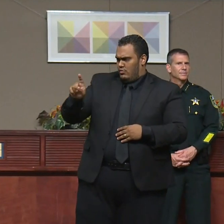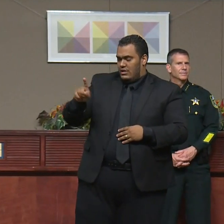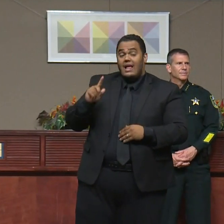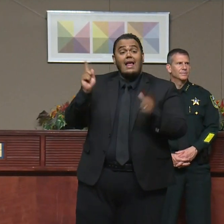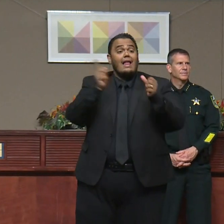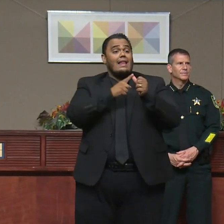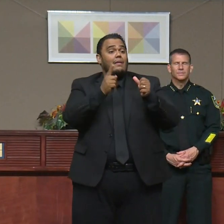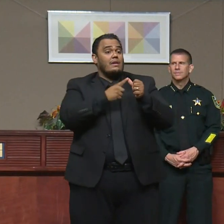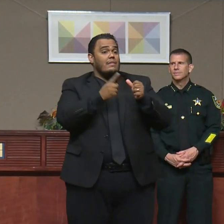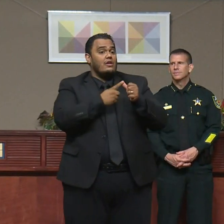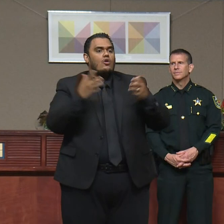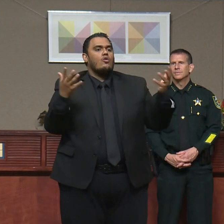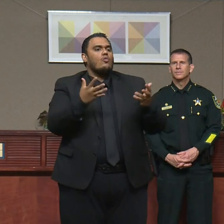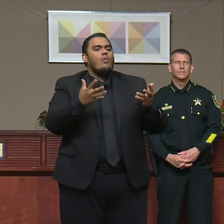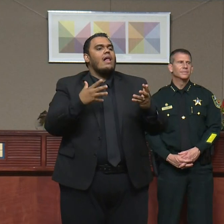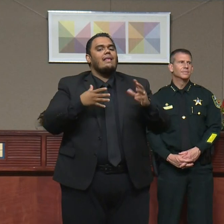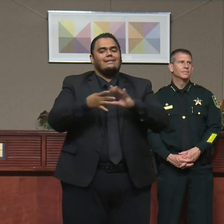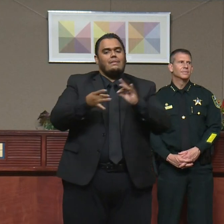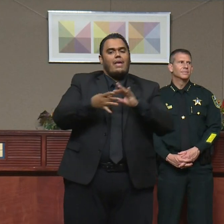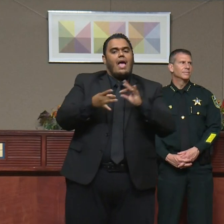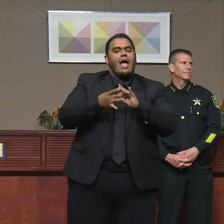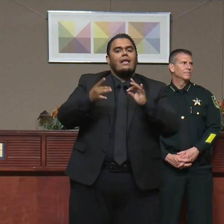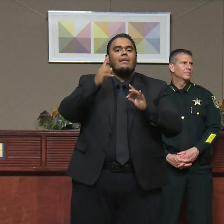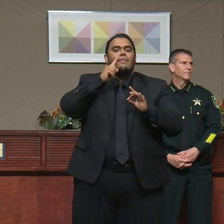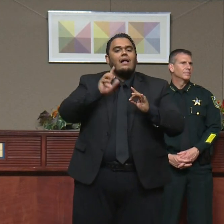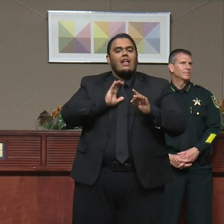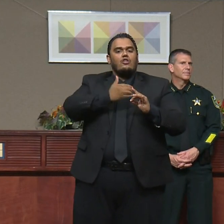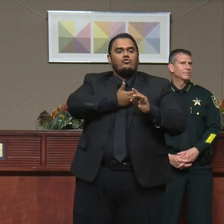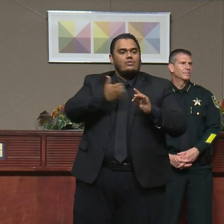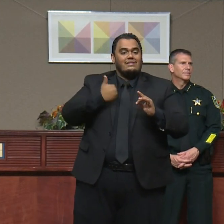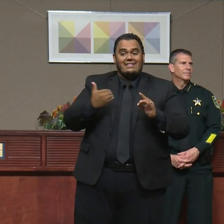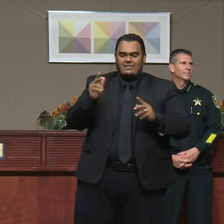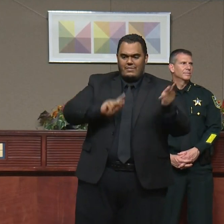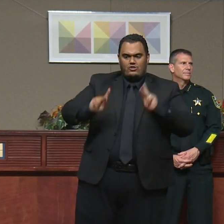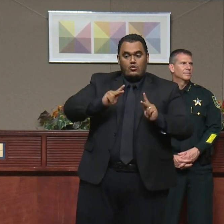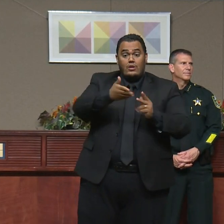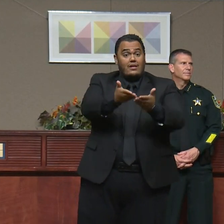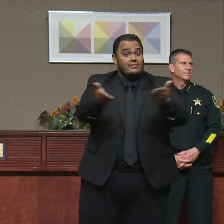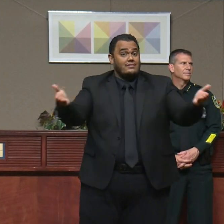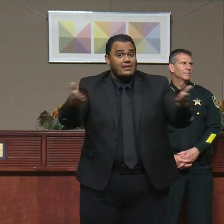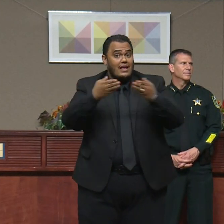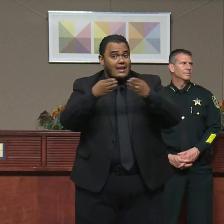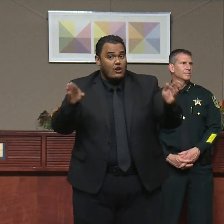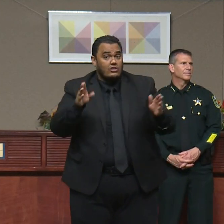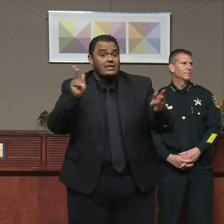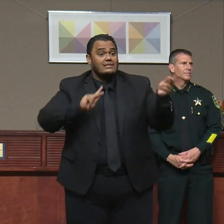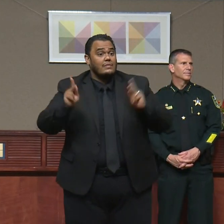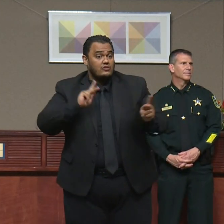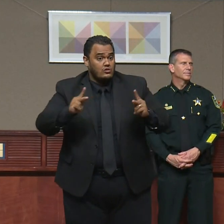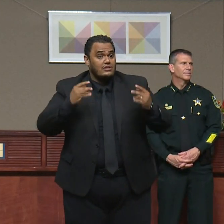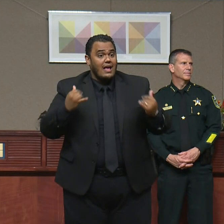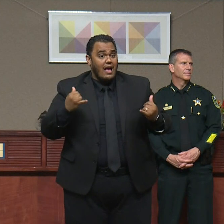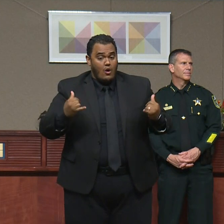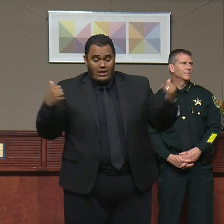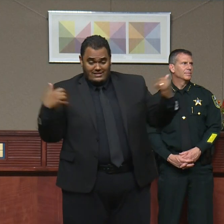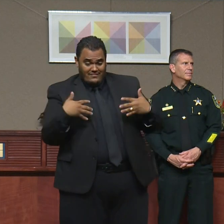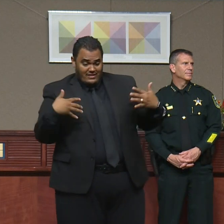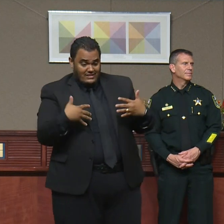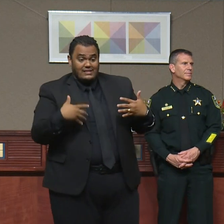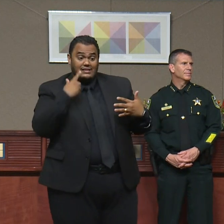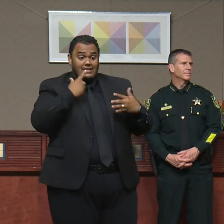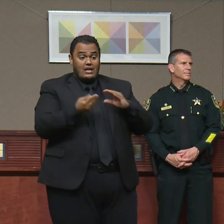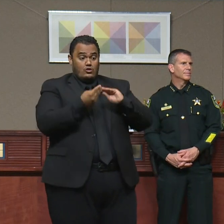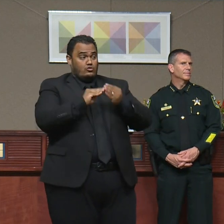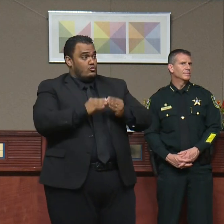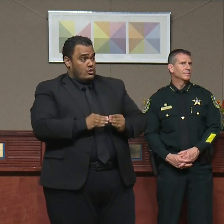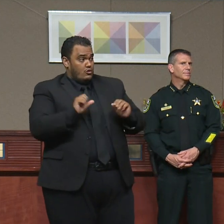es el mensaje para la ciudadanía en general que aún piensa y se preocupa que los números de casos del coronavirus puedan incrementar